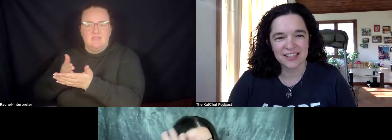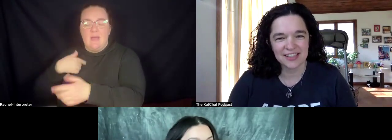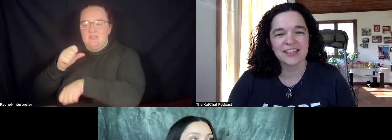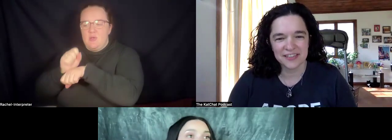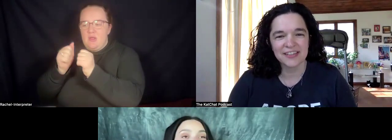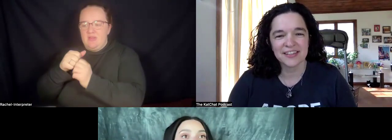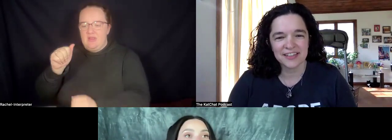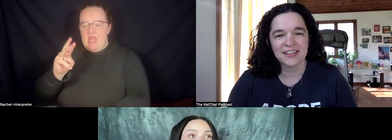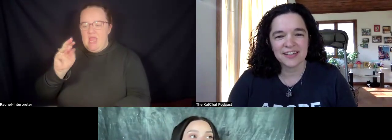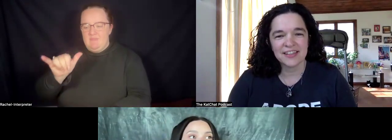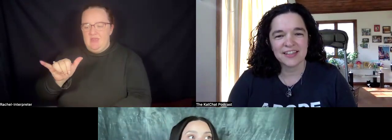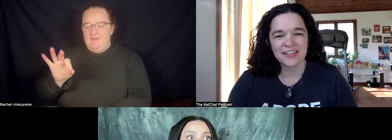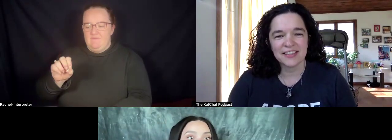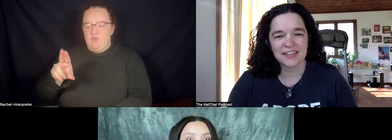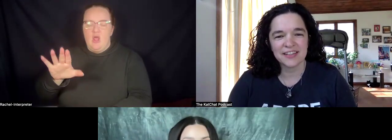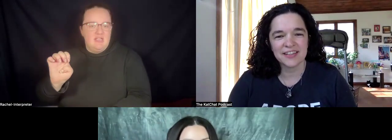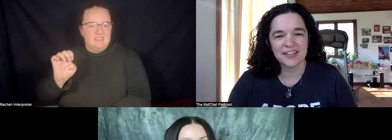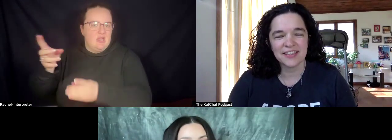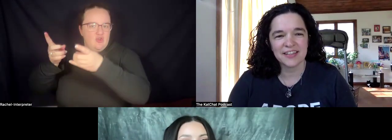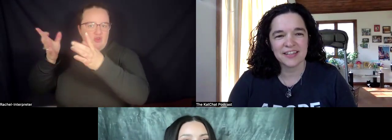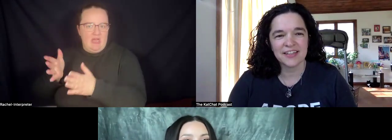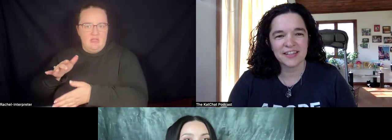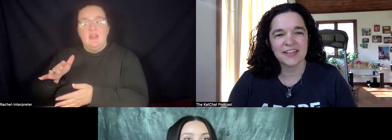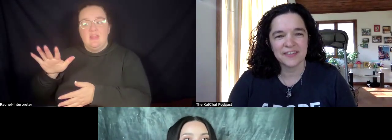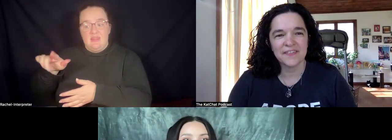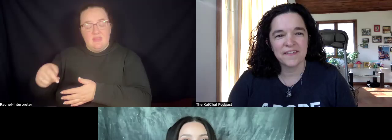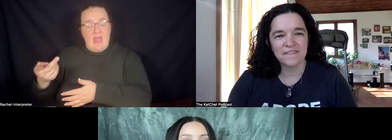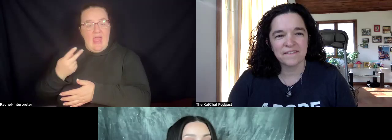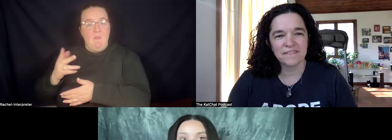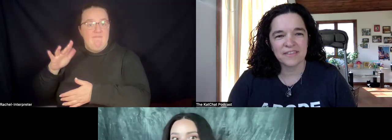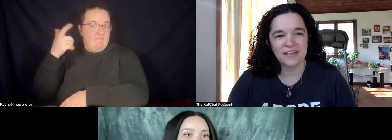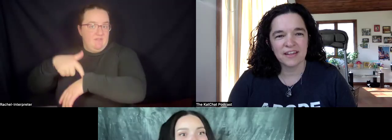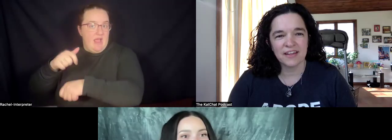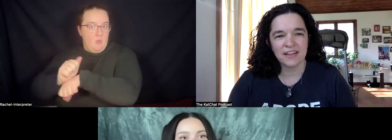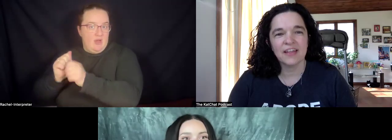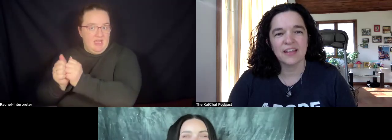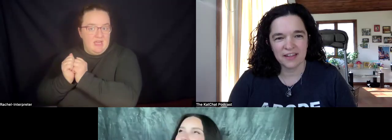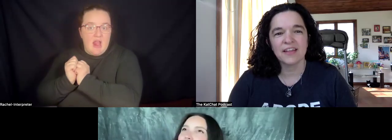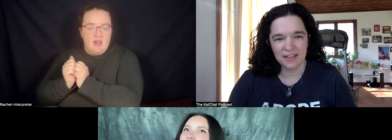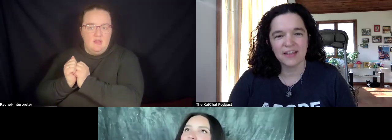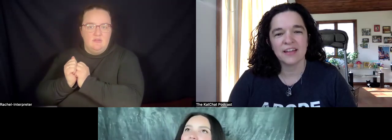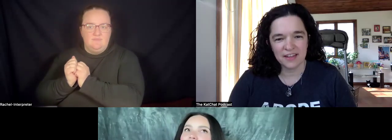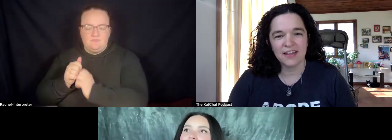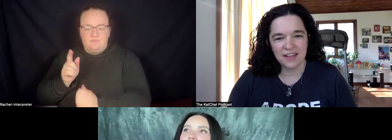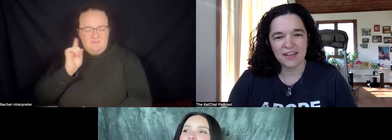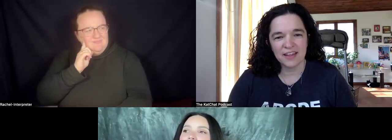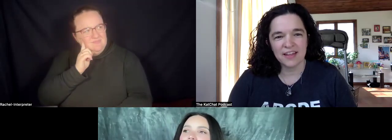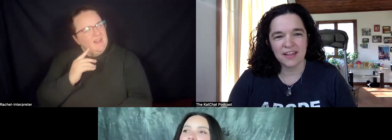the director, and this was our fifth collaboration on, I think it was it